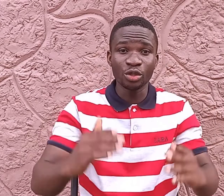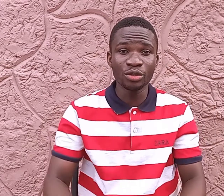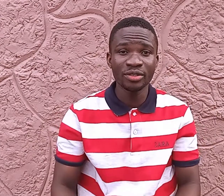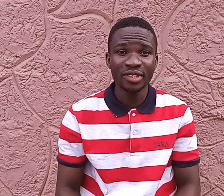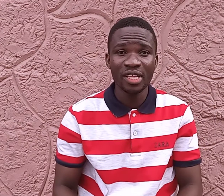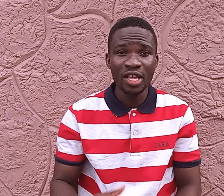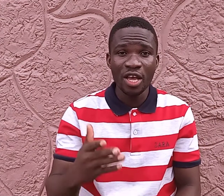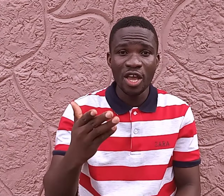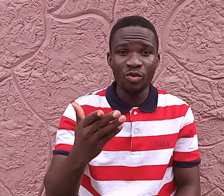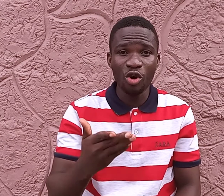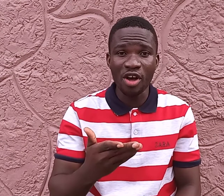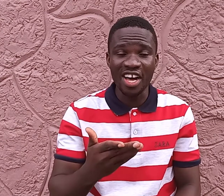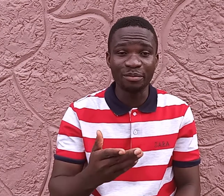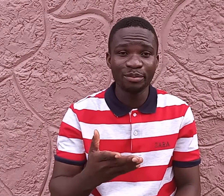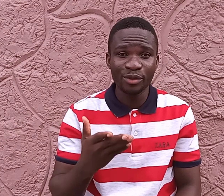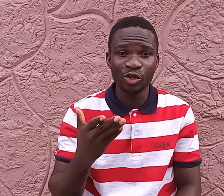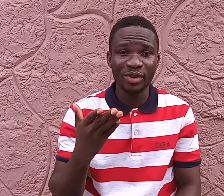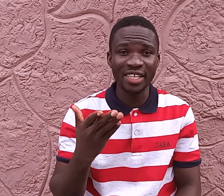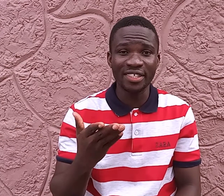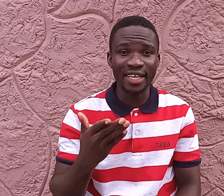Hello, welcome to my channel.